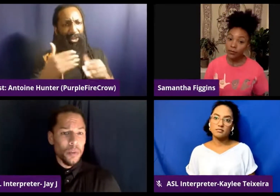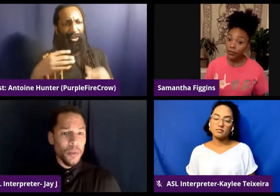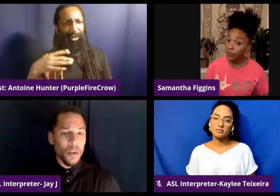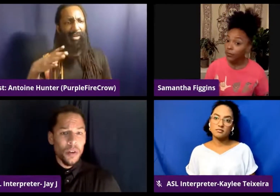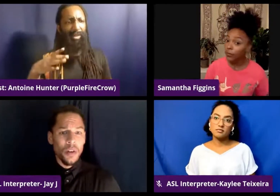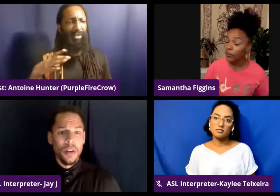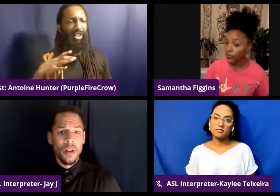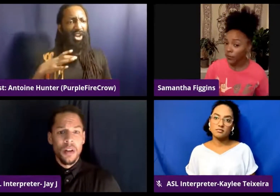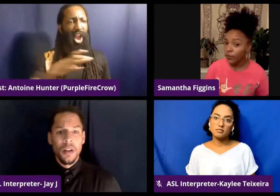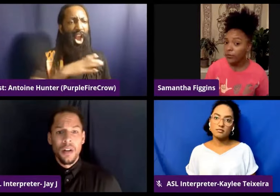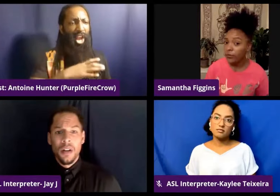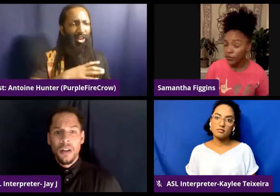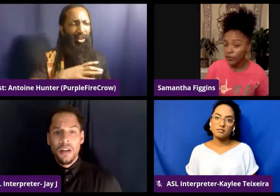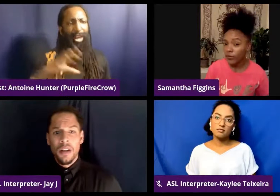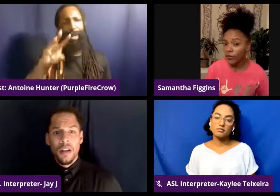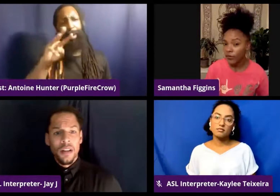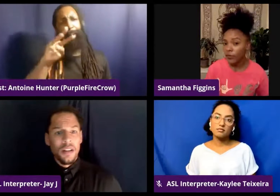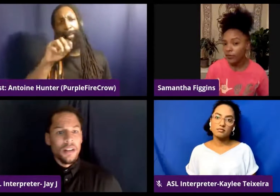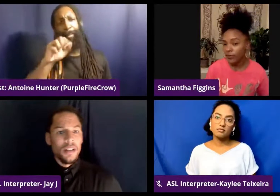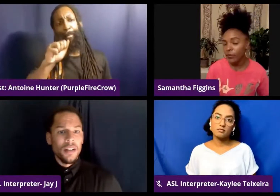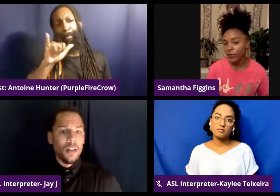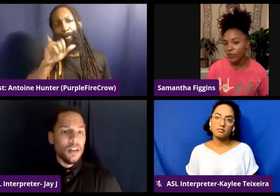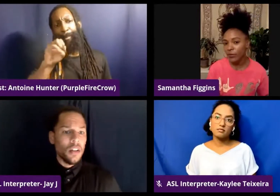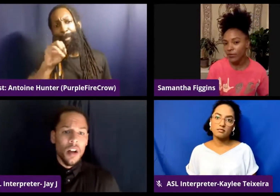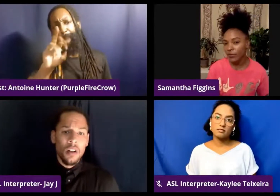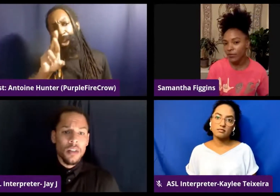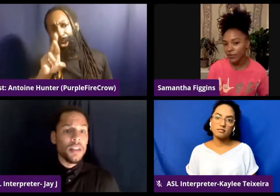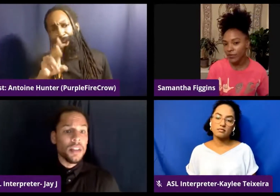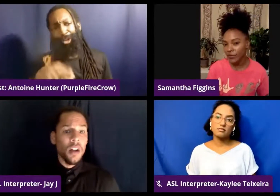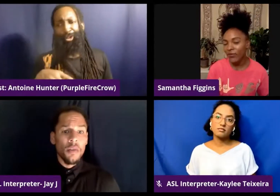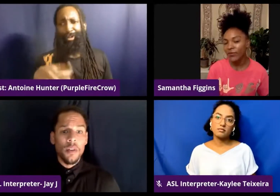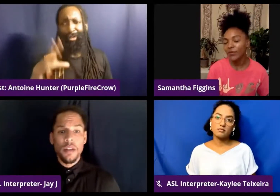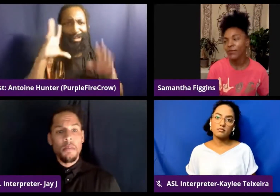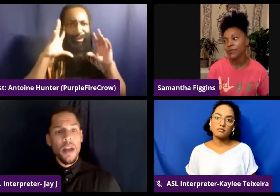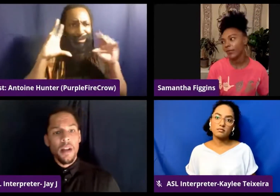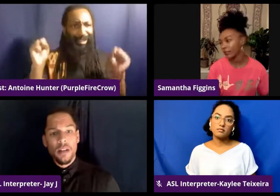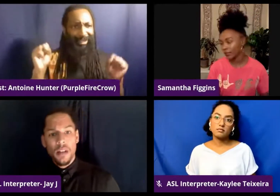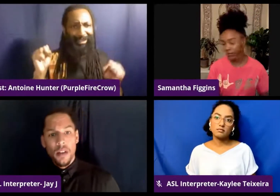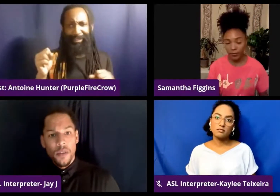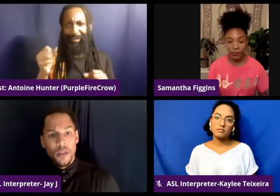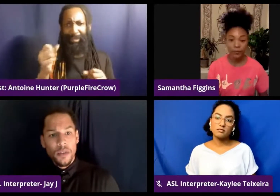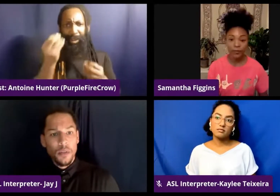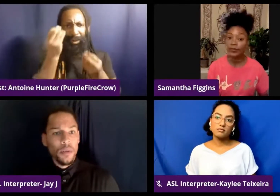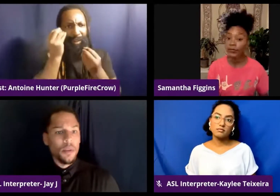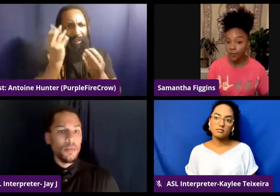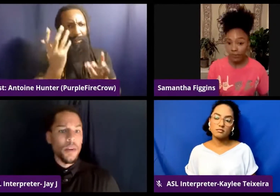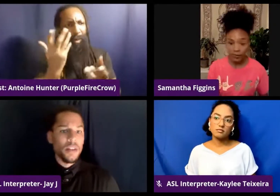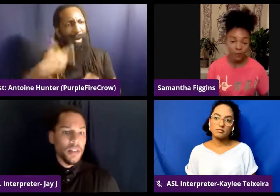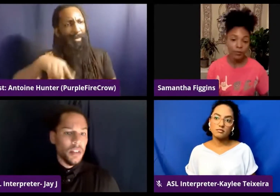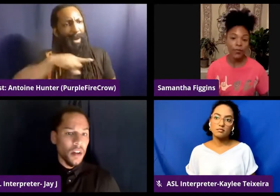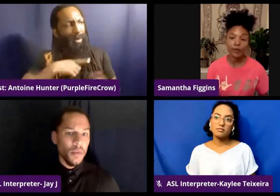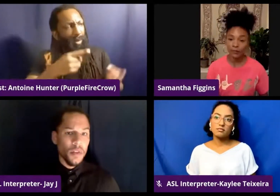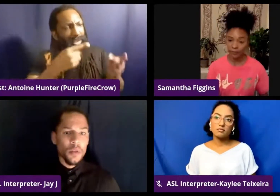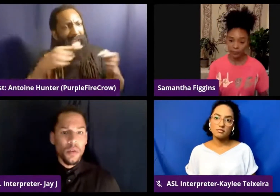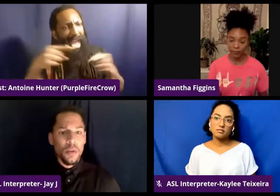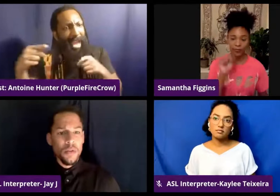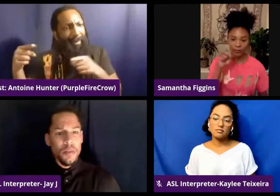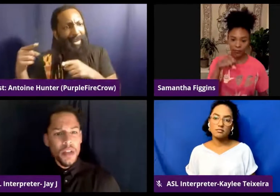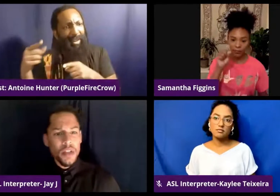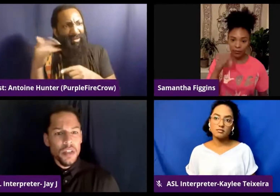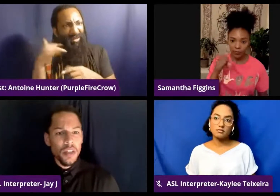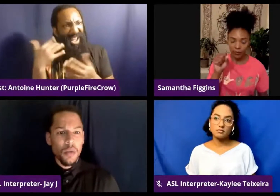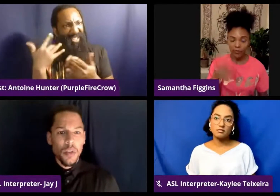was no interpreter. Congress didn't offer it. The mayor didn't offer an interpreter. The president didn't offer. There